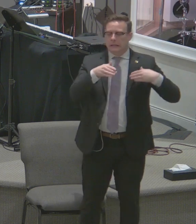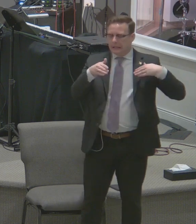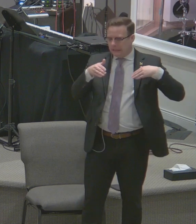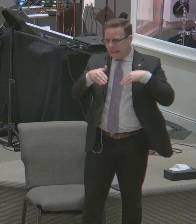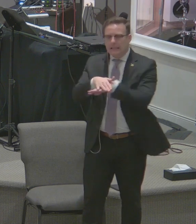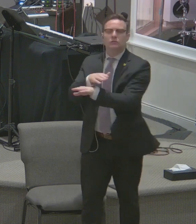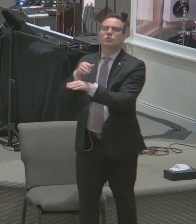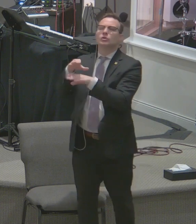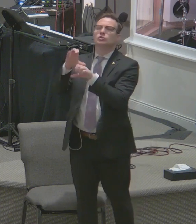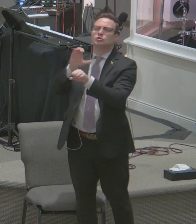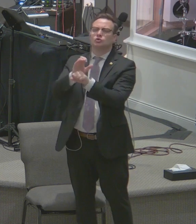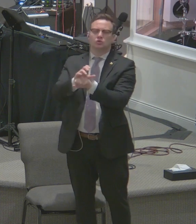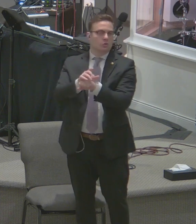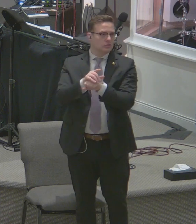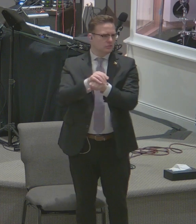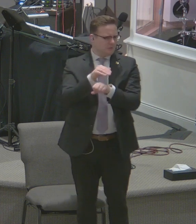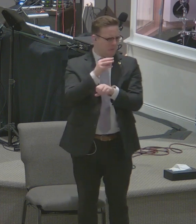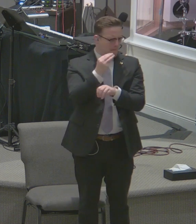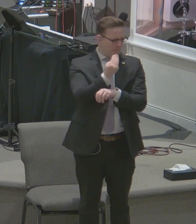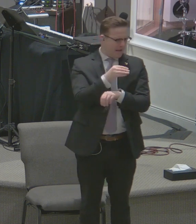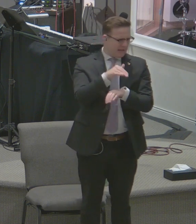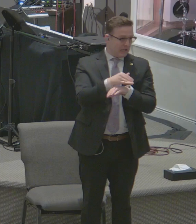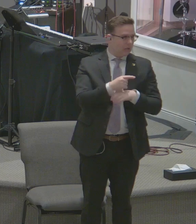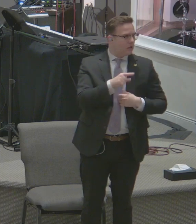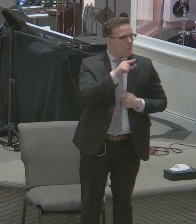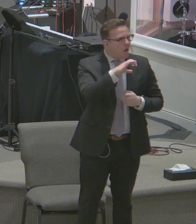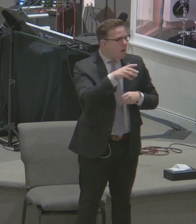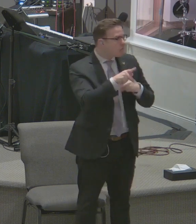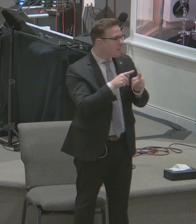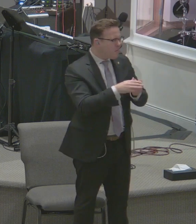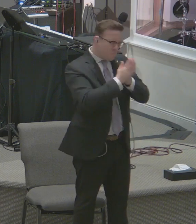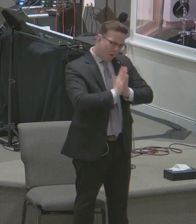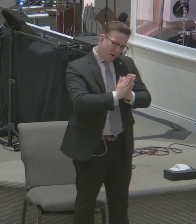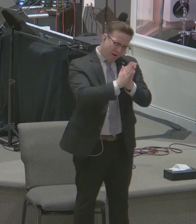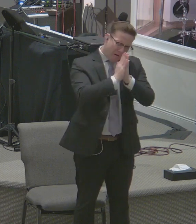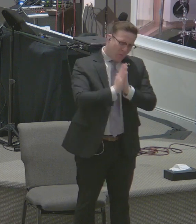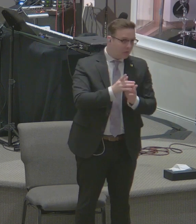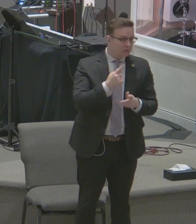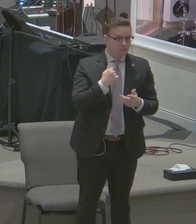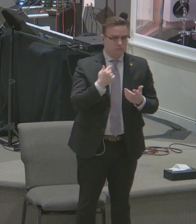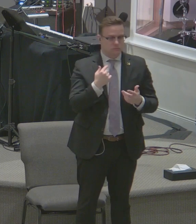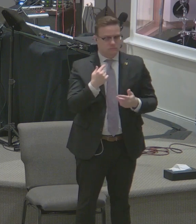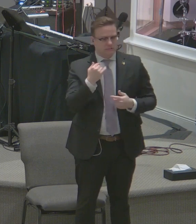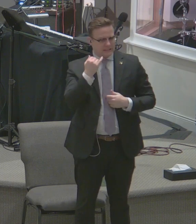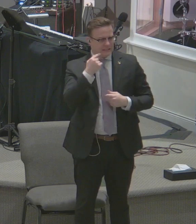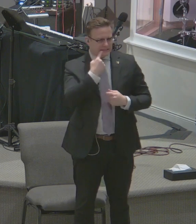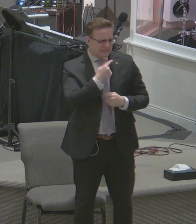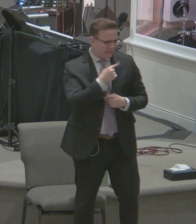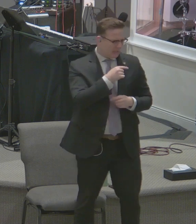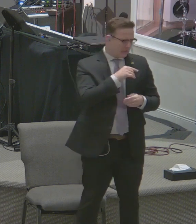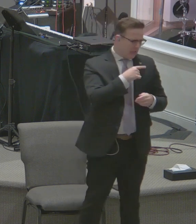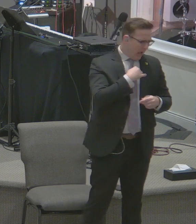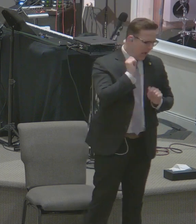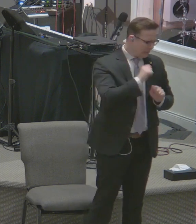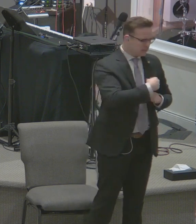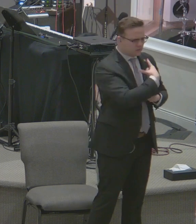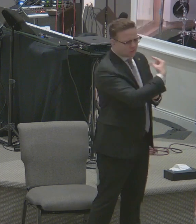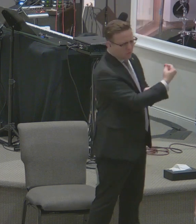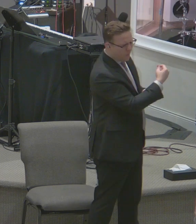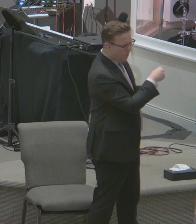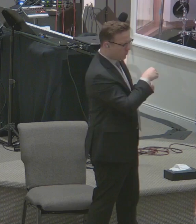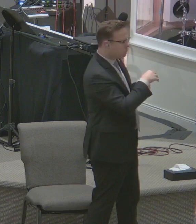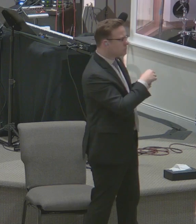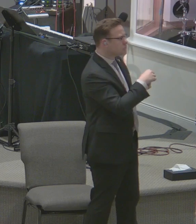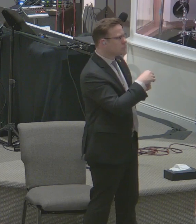got 100 people praying on a Monday night. I don't see that. I can leave and go preach a conference that I didn't want to go to, but